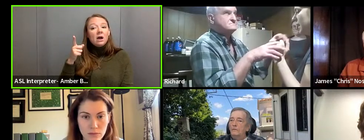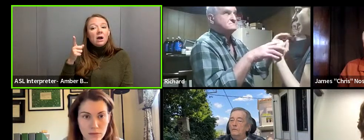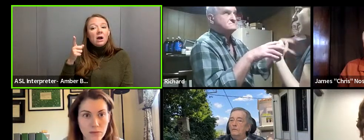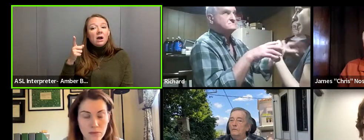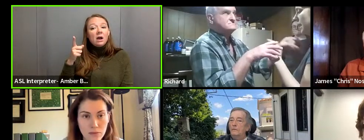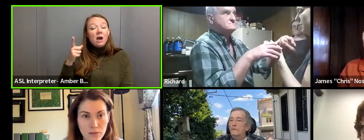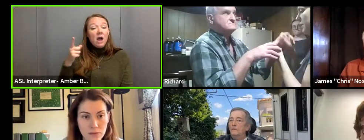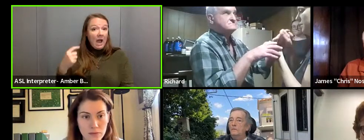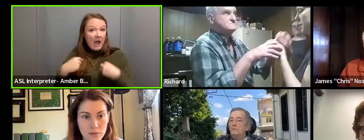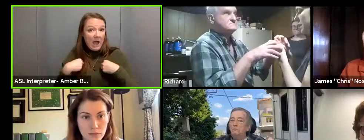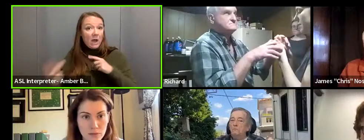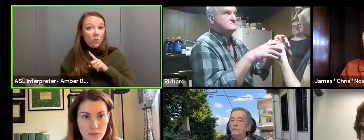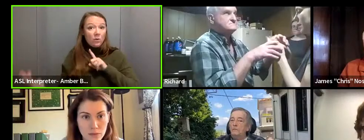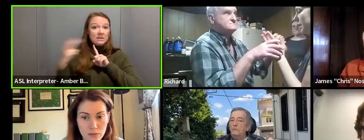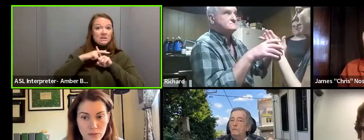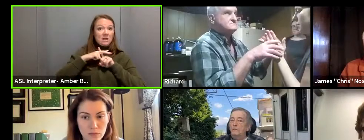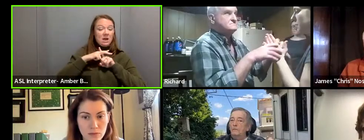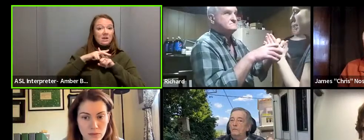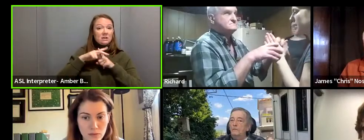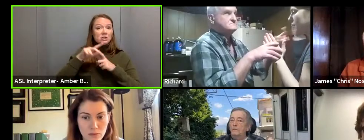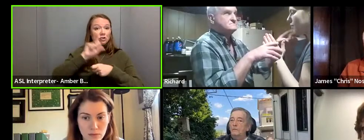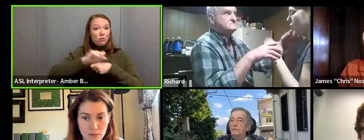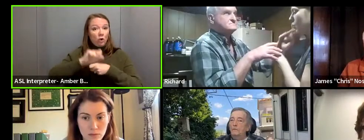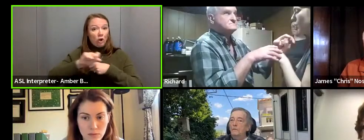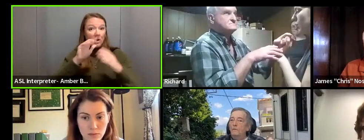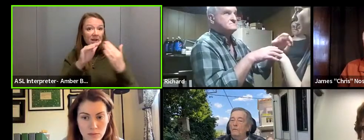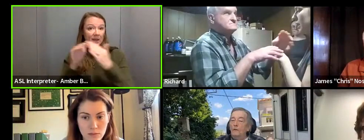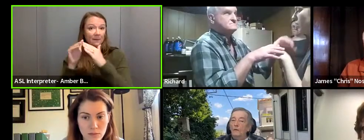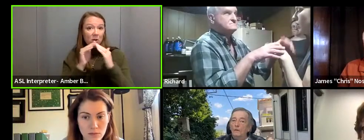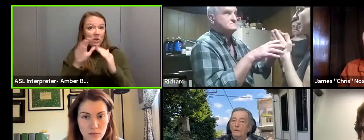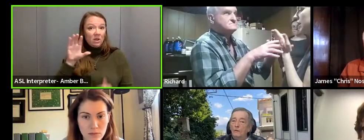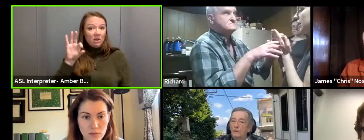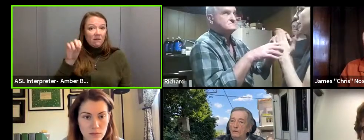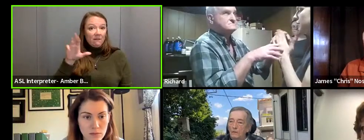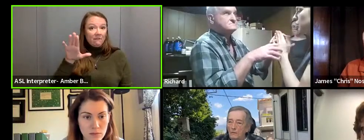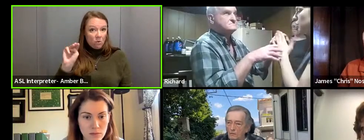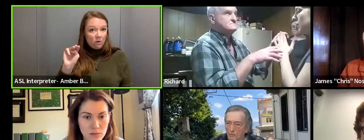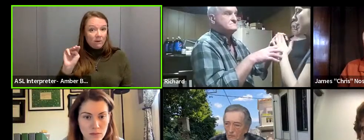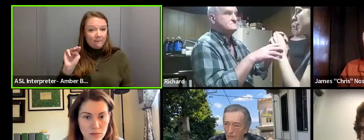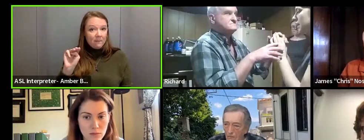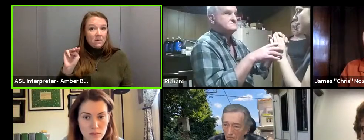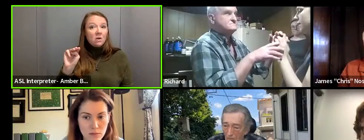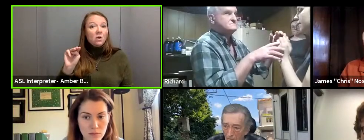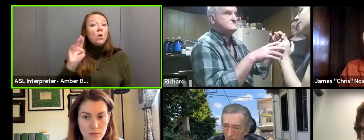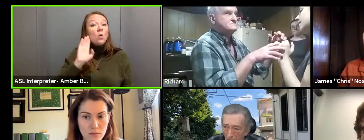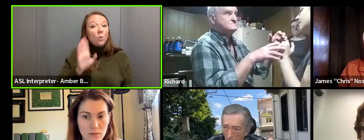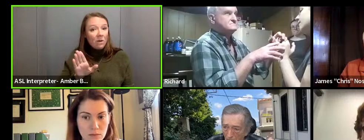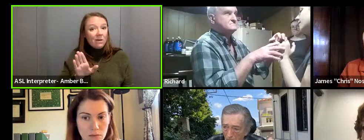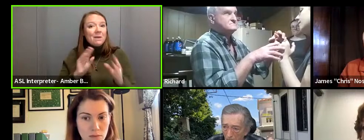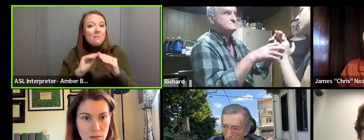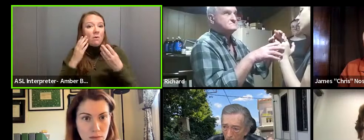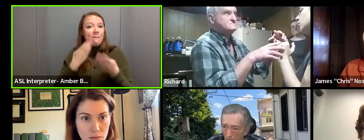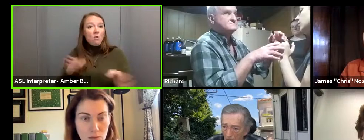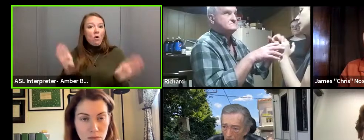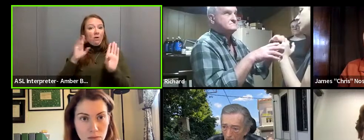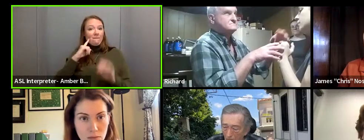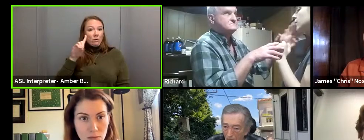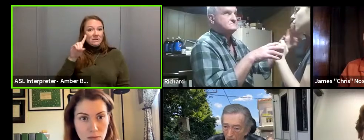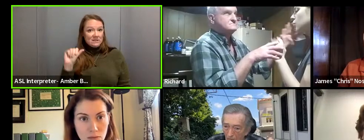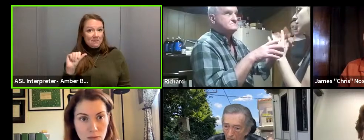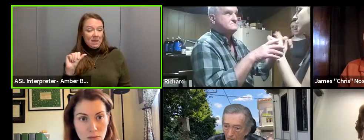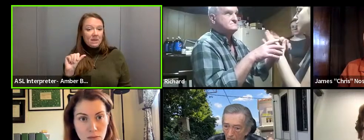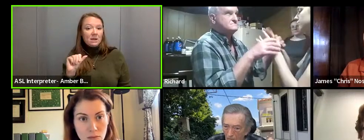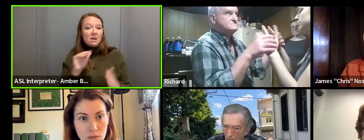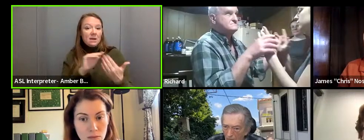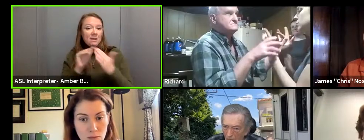assigned to do was to work on a community forum that would be a broader reach to the disability community. So the small group